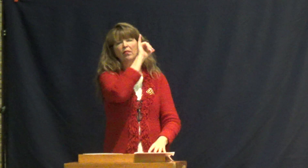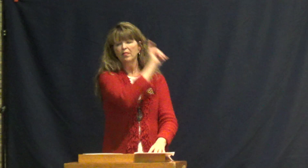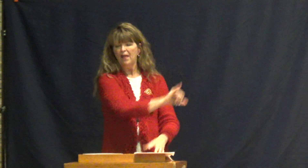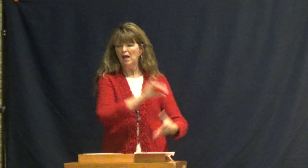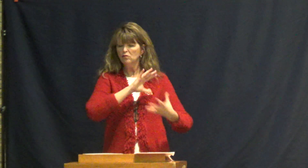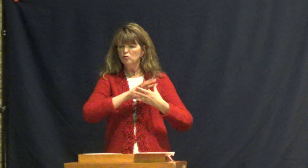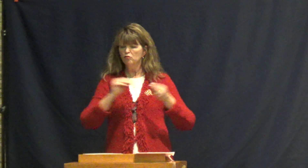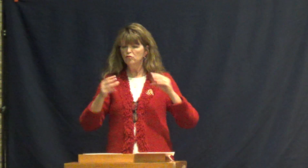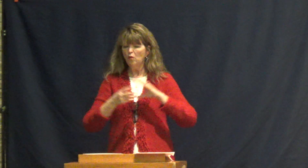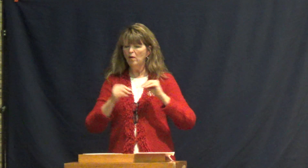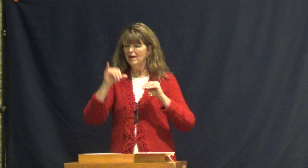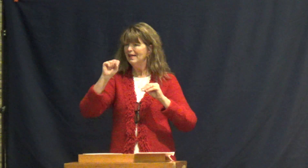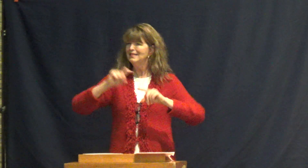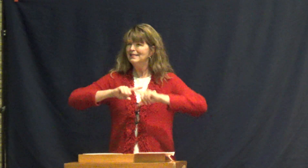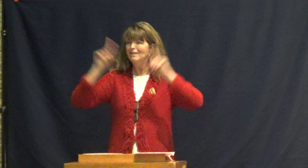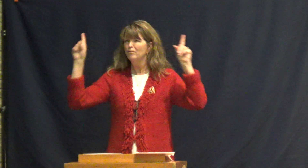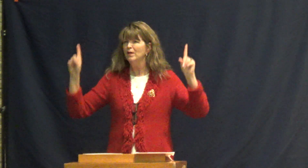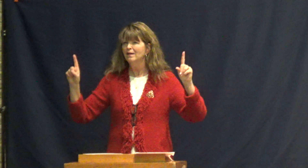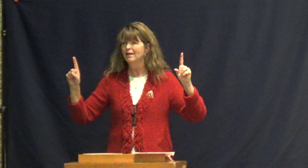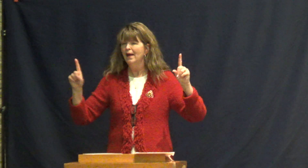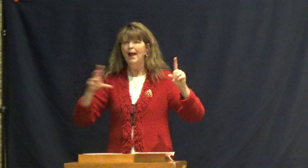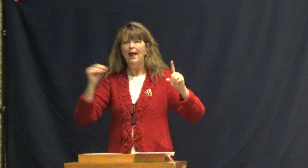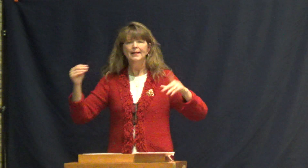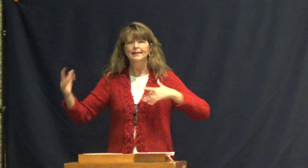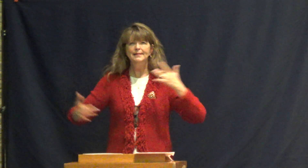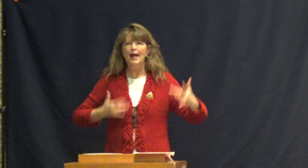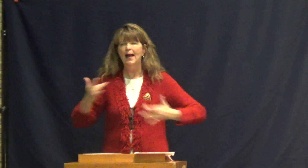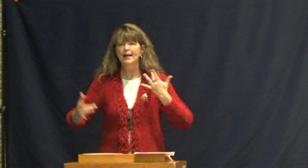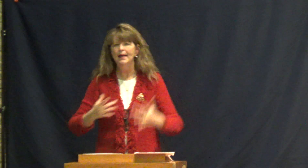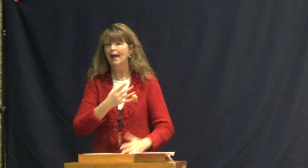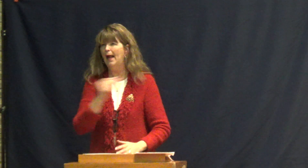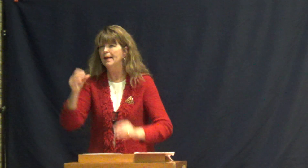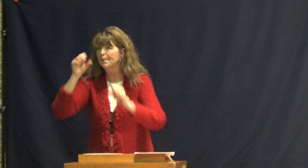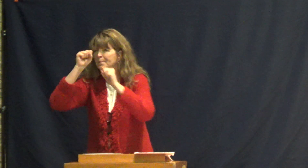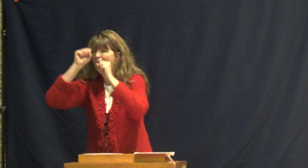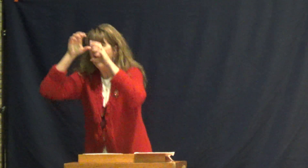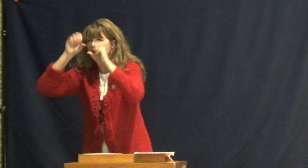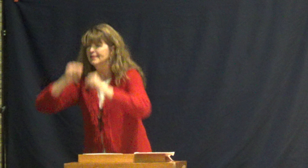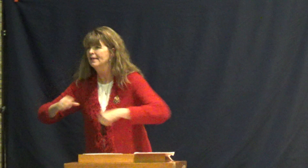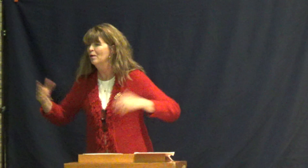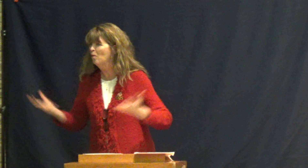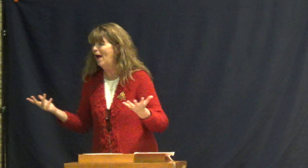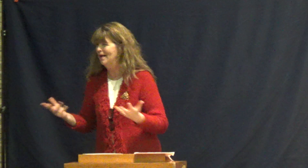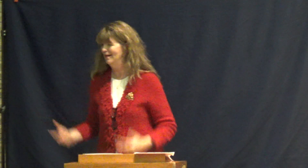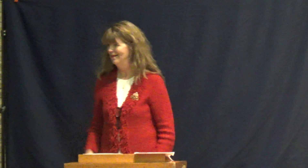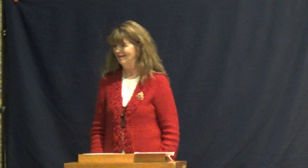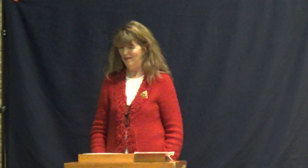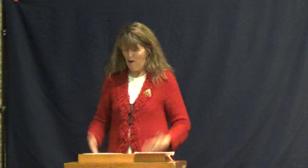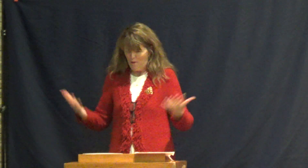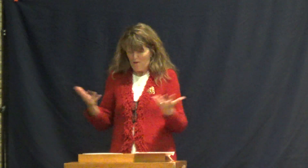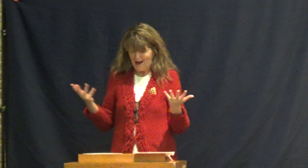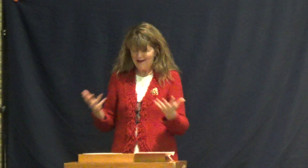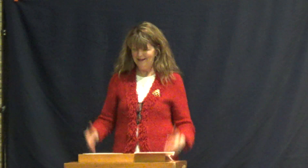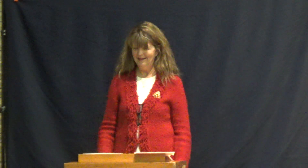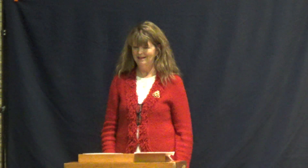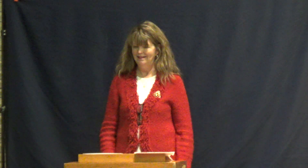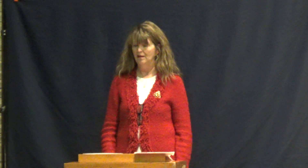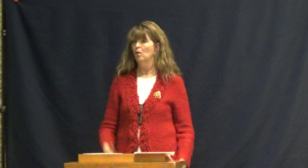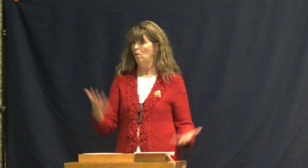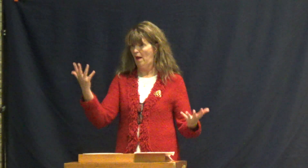So what exactly about this story is different or exciting or amazing?